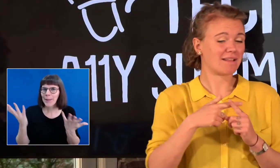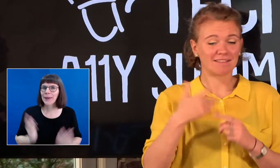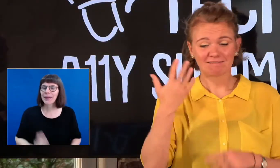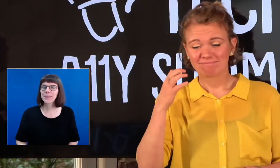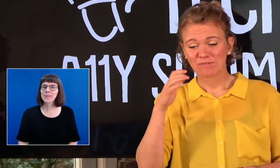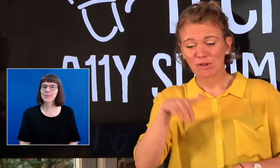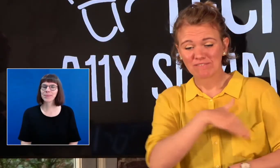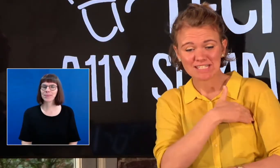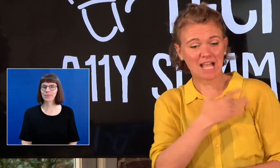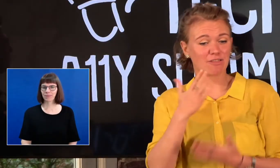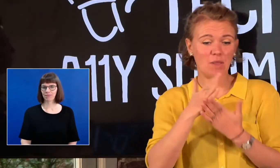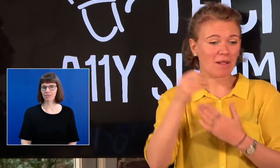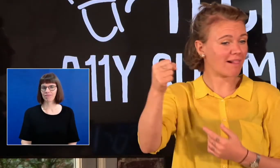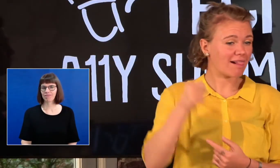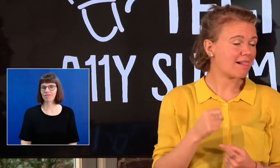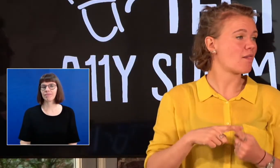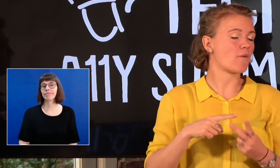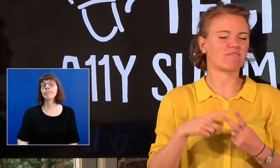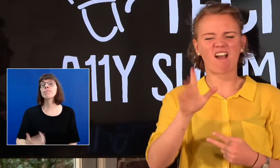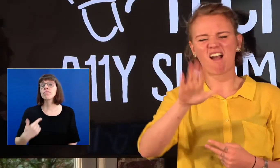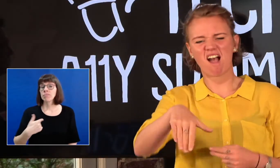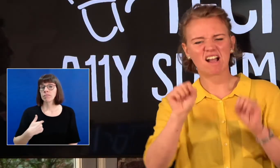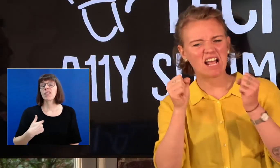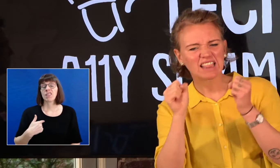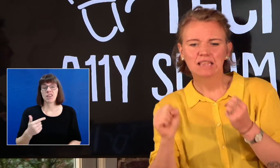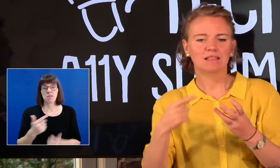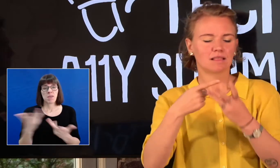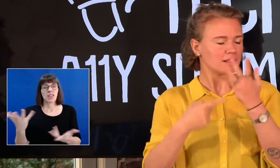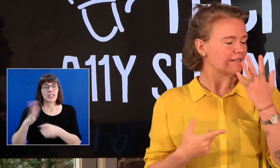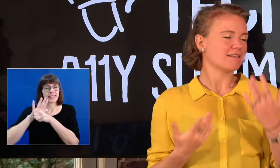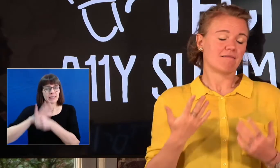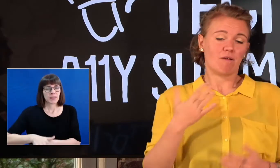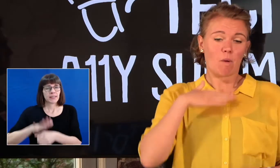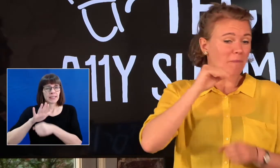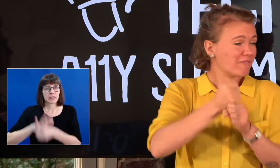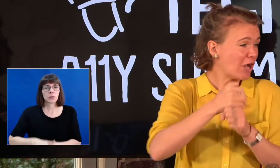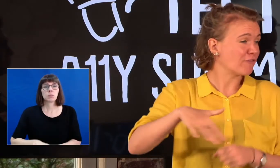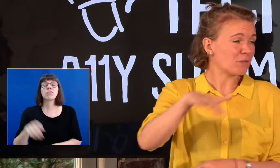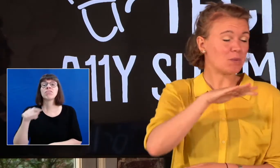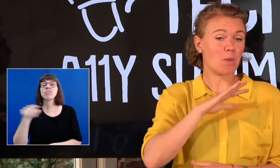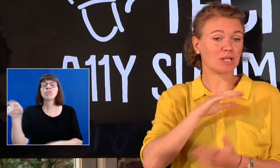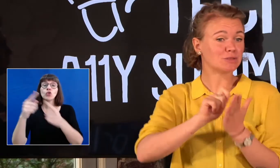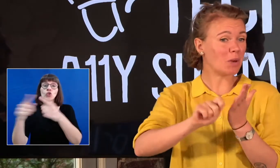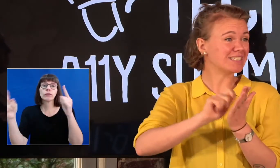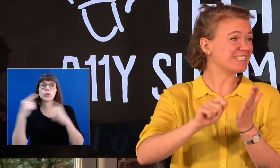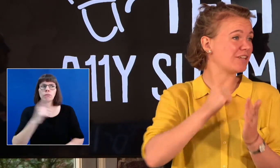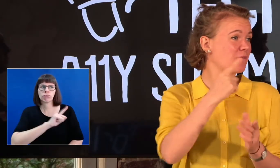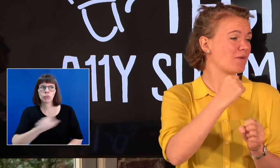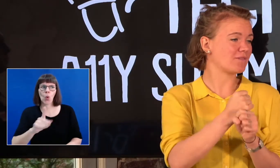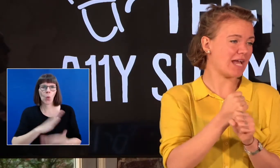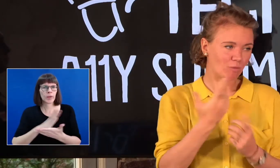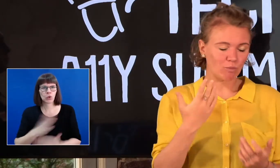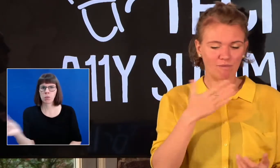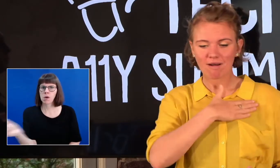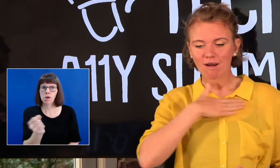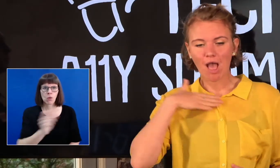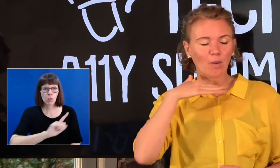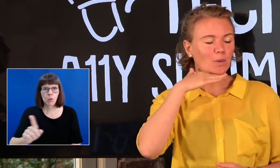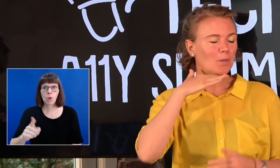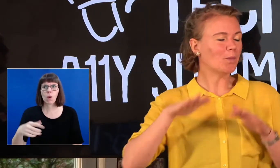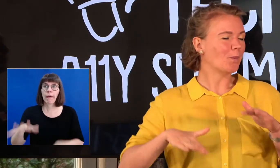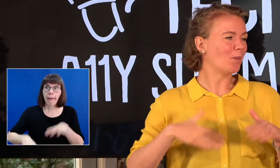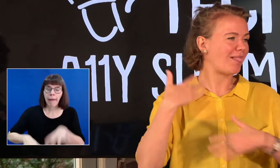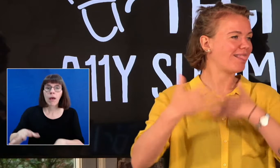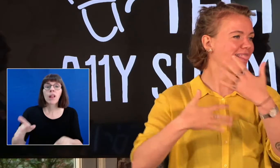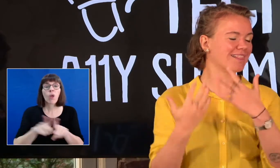Well, I have experienced a lot of discrimination in my life where I couldn't use an interpreter in the university, where they would oppose that. Also with job